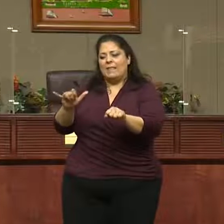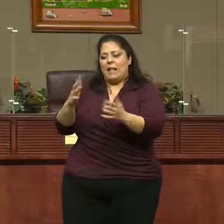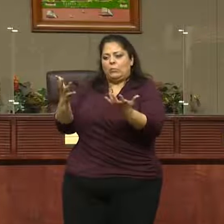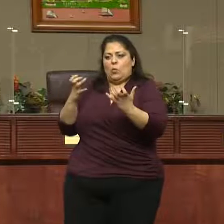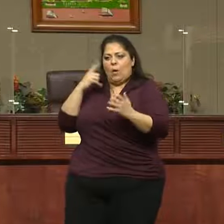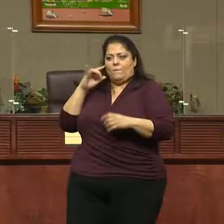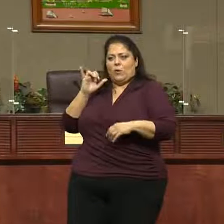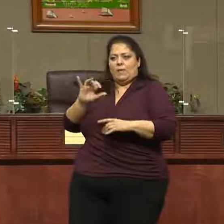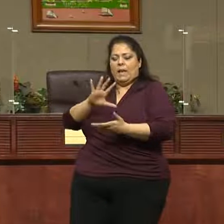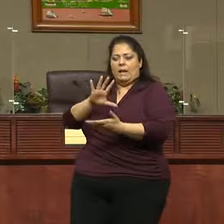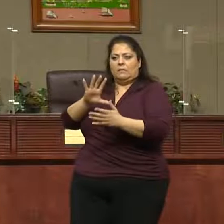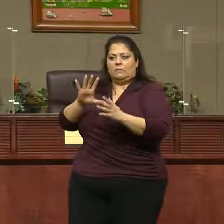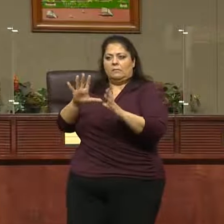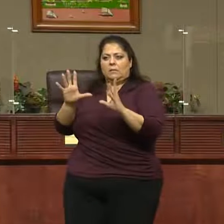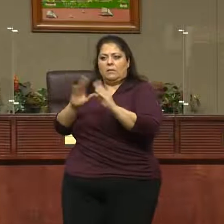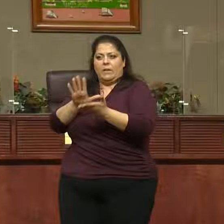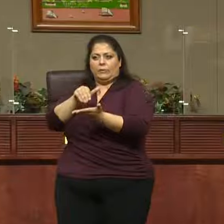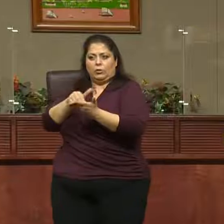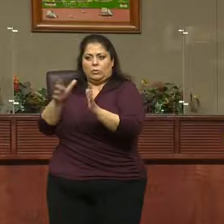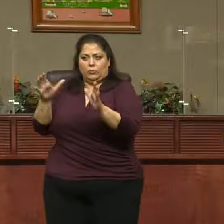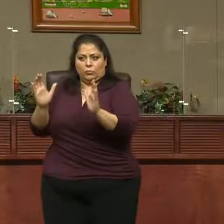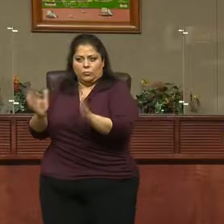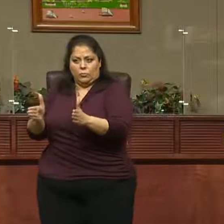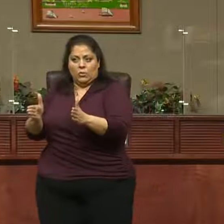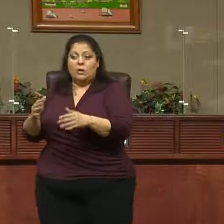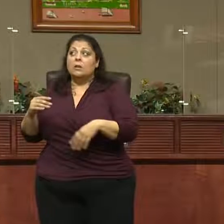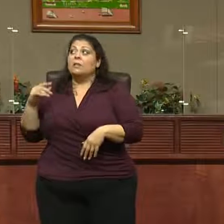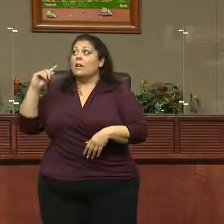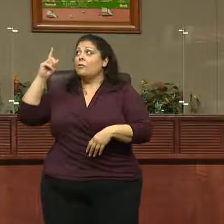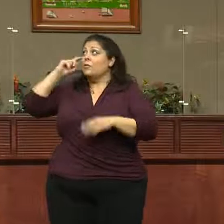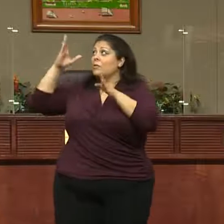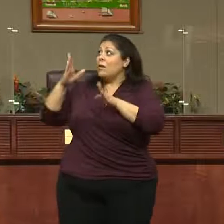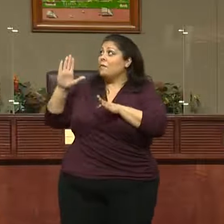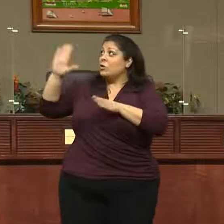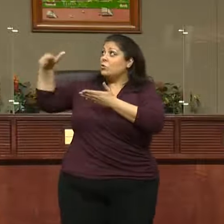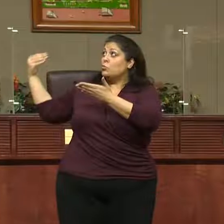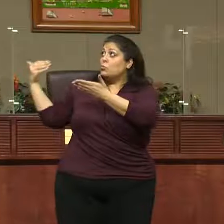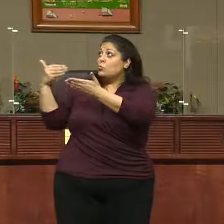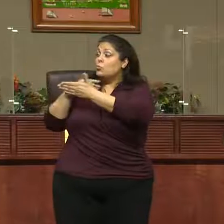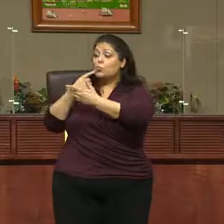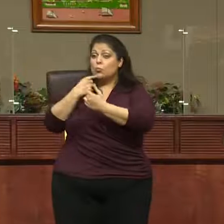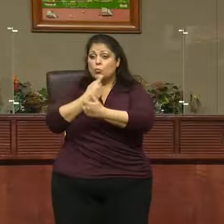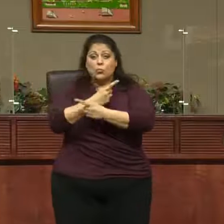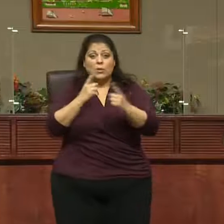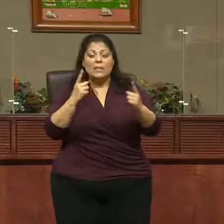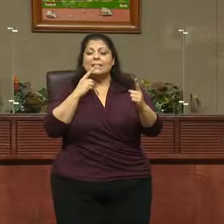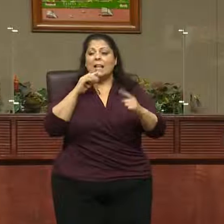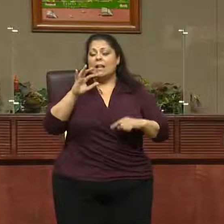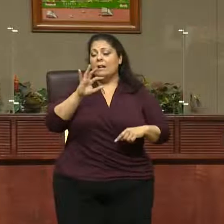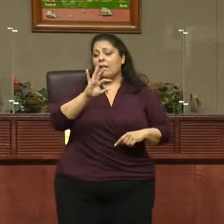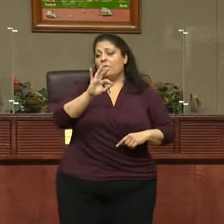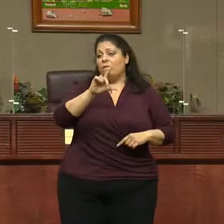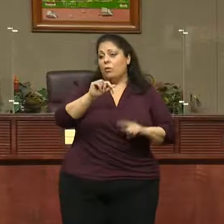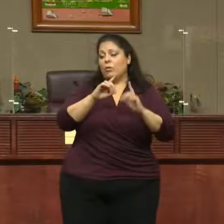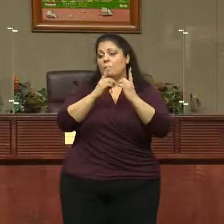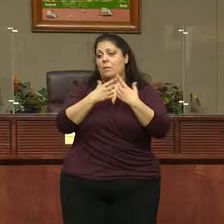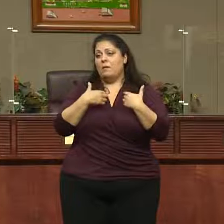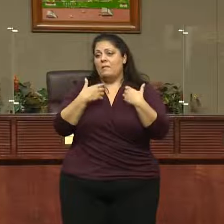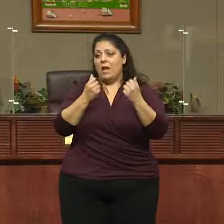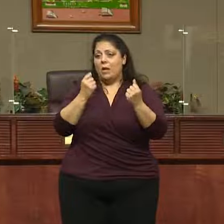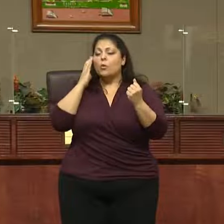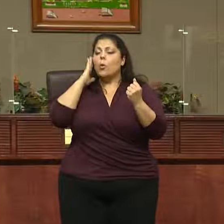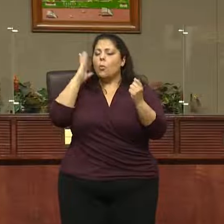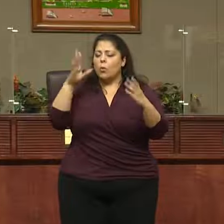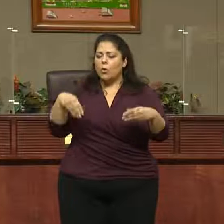process. Now the new order from the governor said that the Florida Department of Health will be releasing some